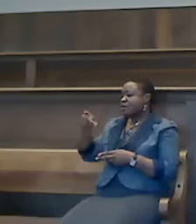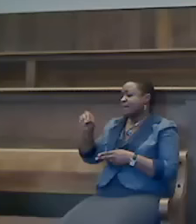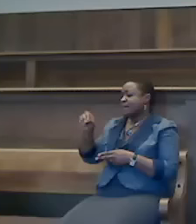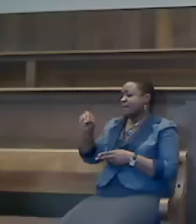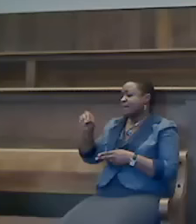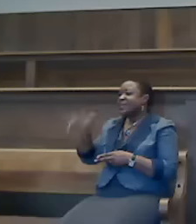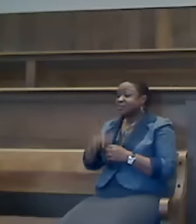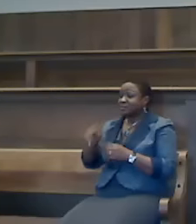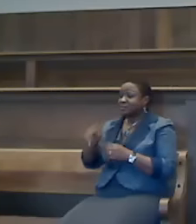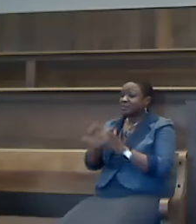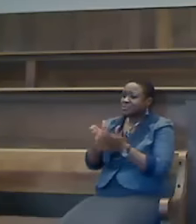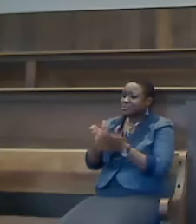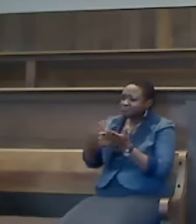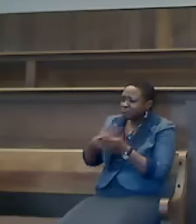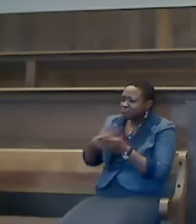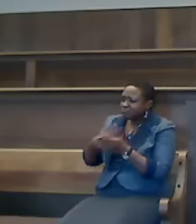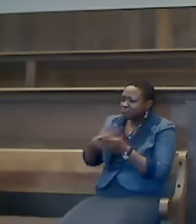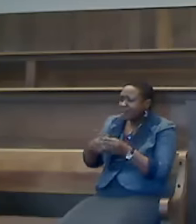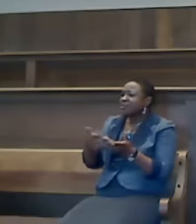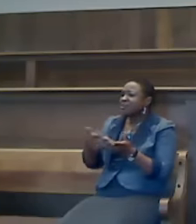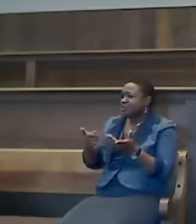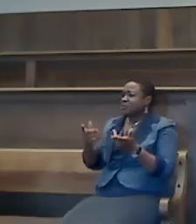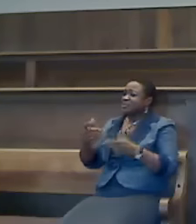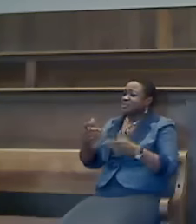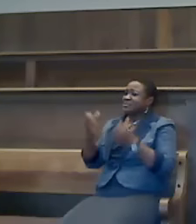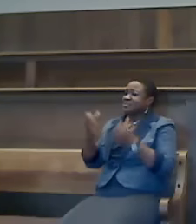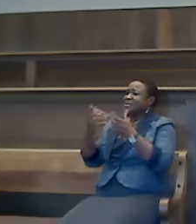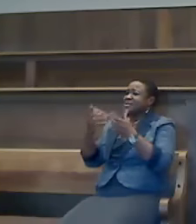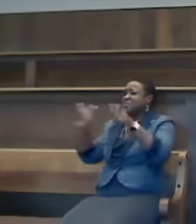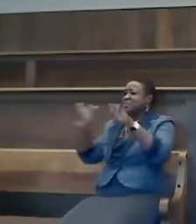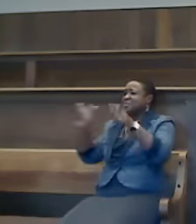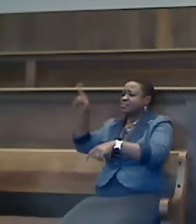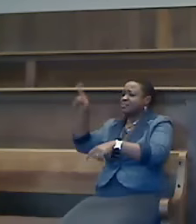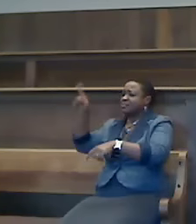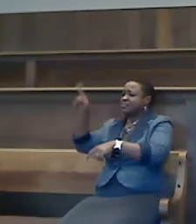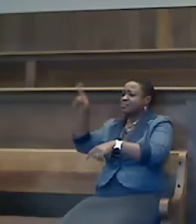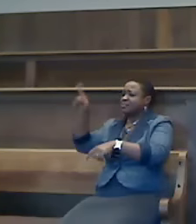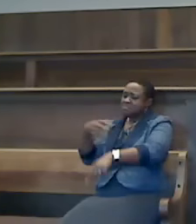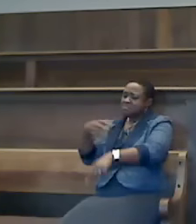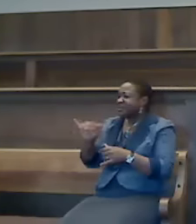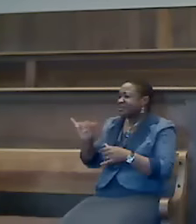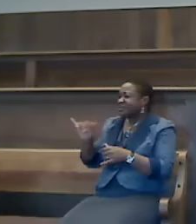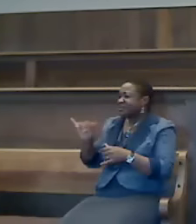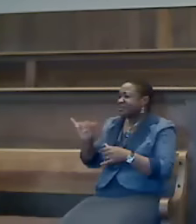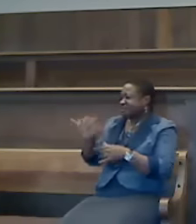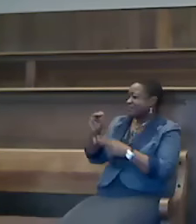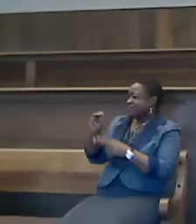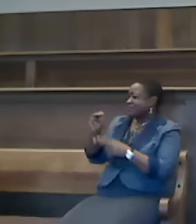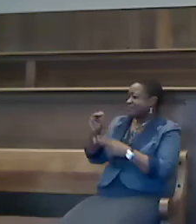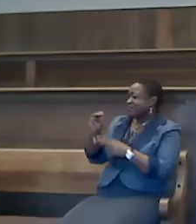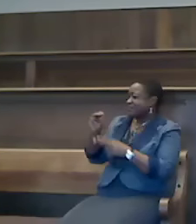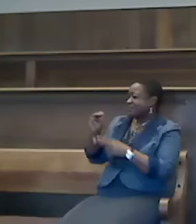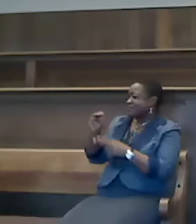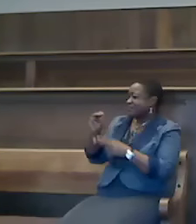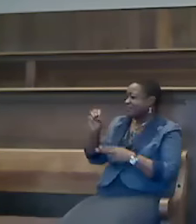the huge power of companies like Monsanto, the concentration in